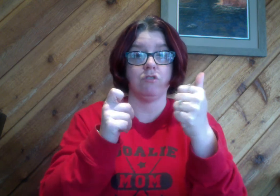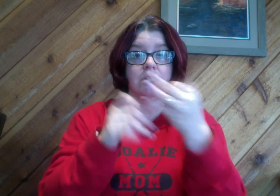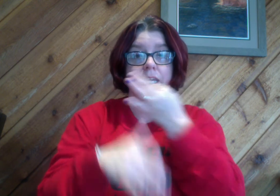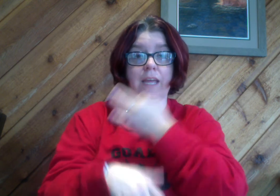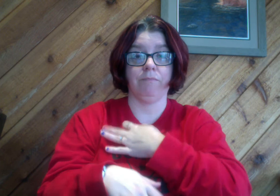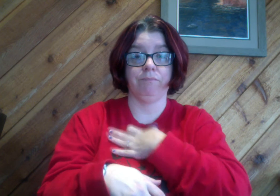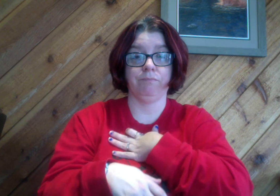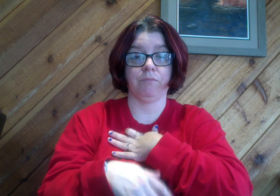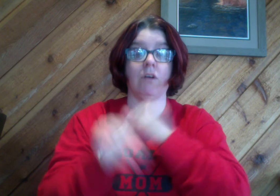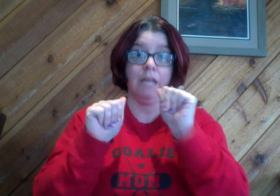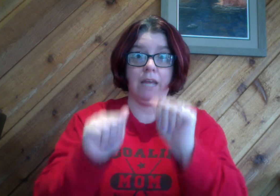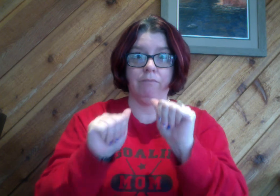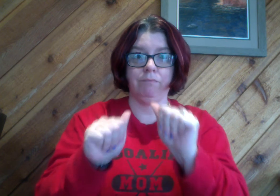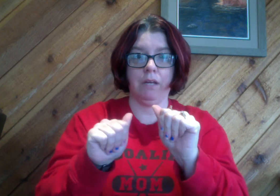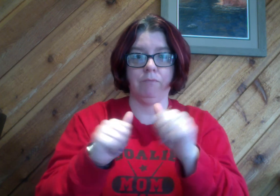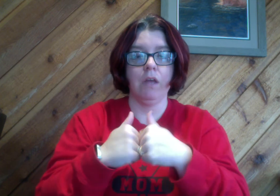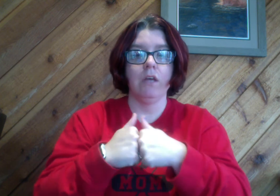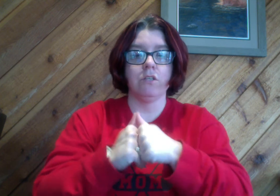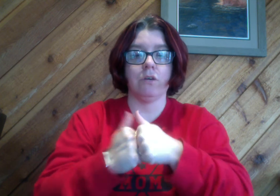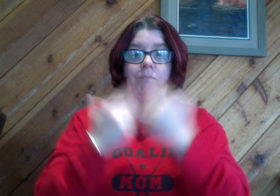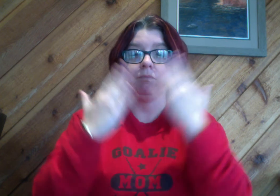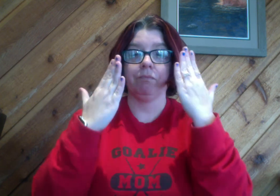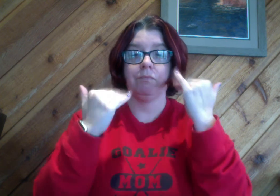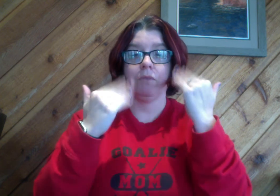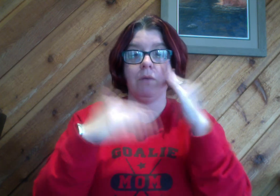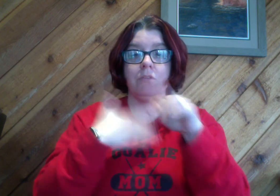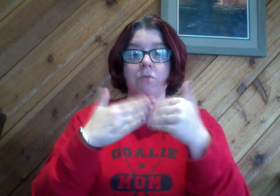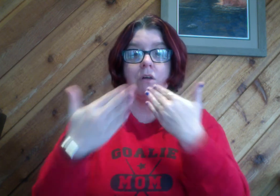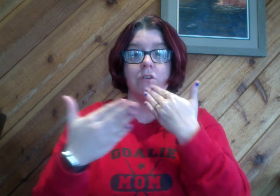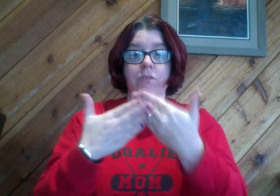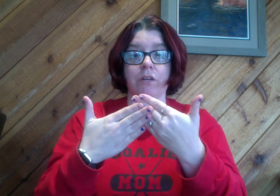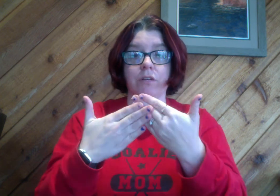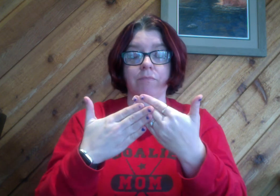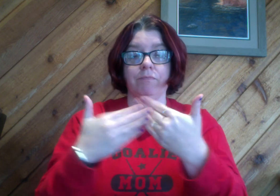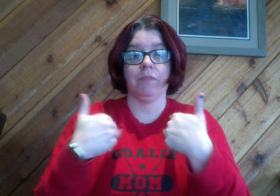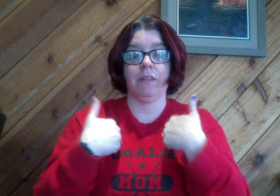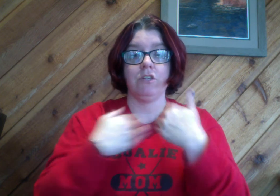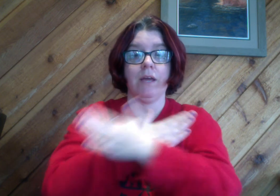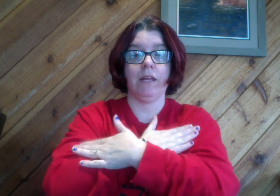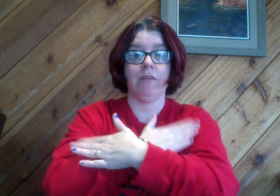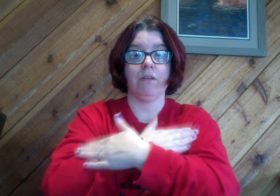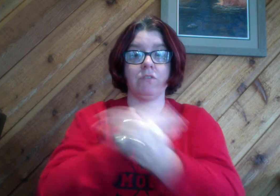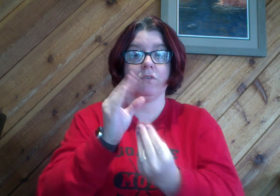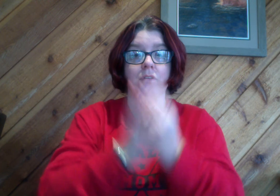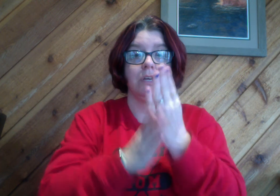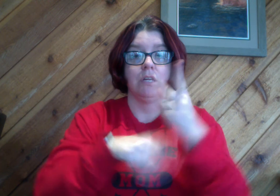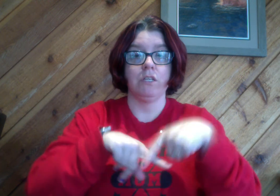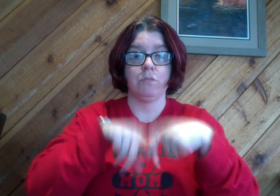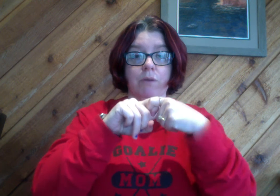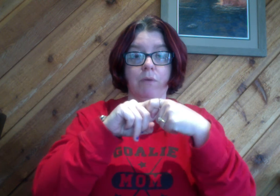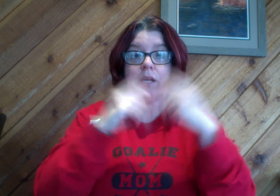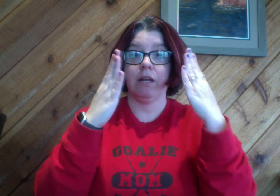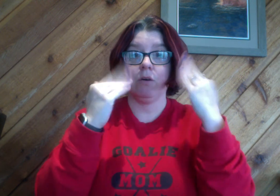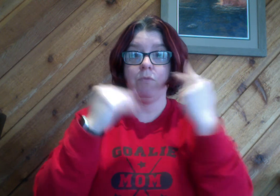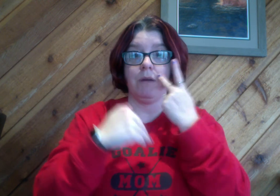as I can or can. So I hope that you all are doing good and that you had a restful spring break and hopefully I will